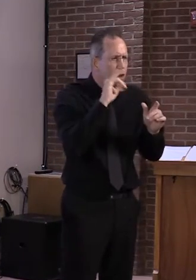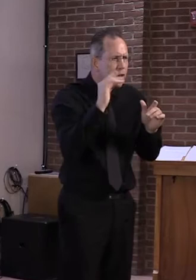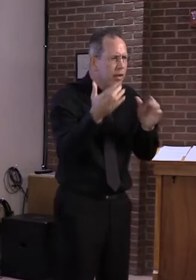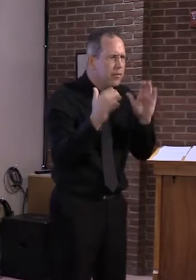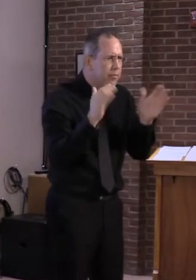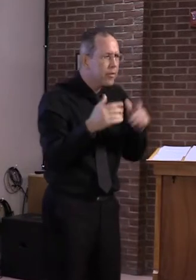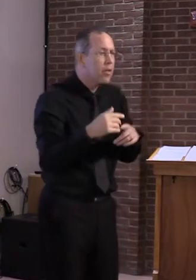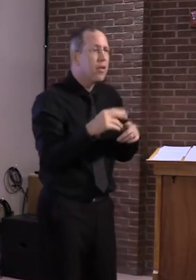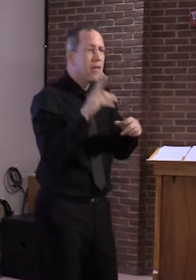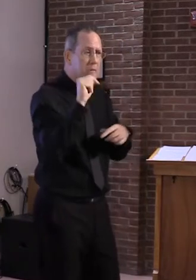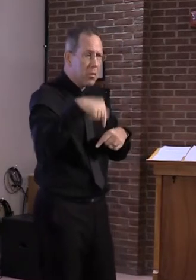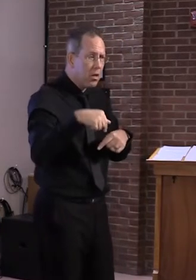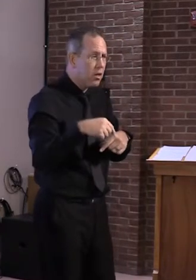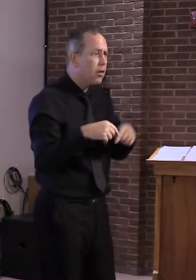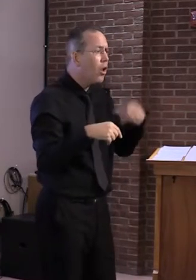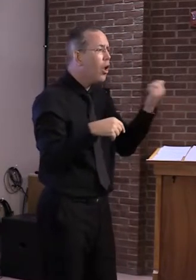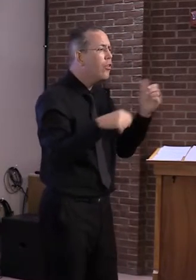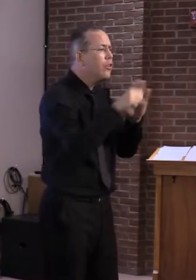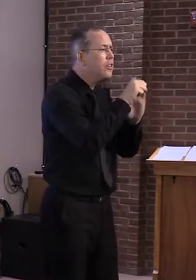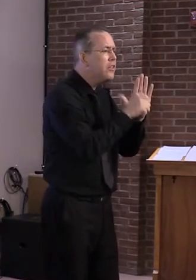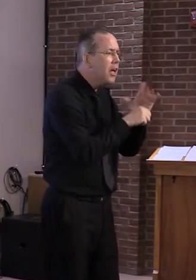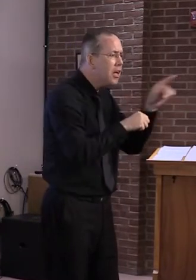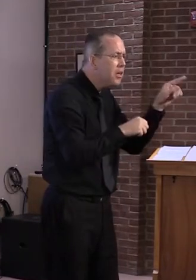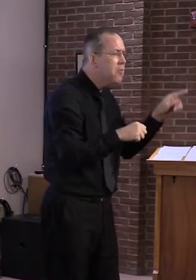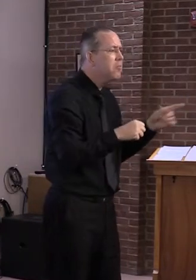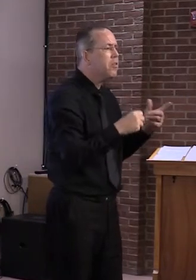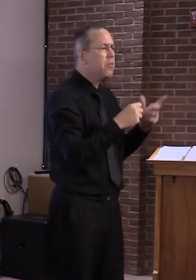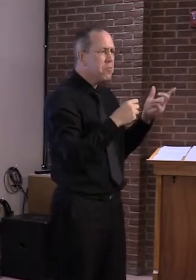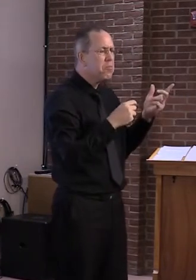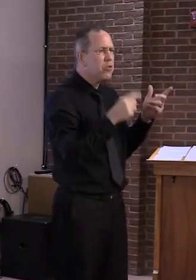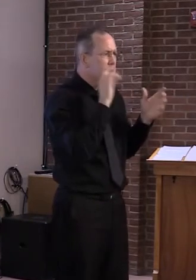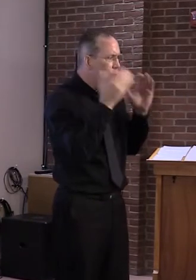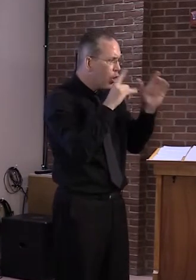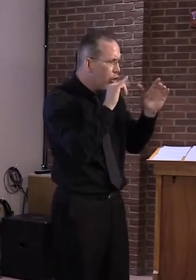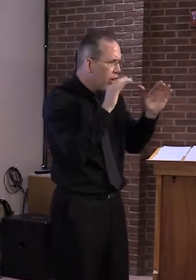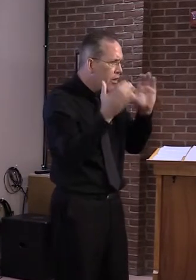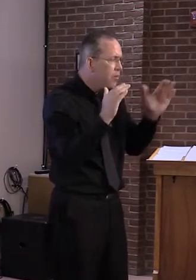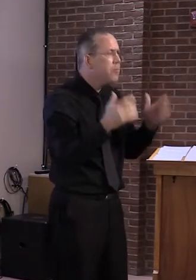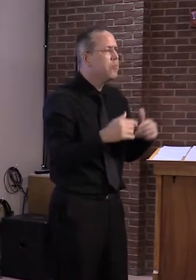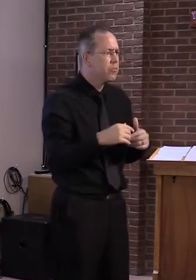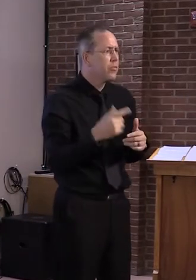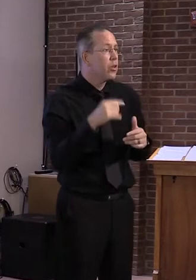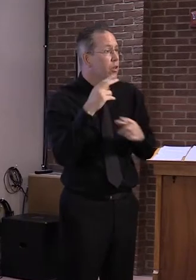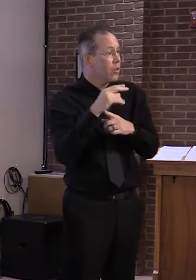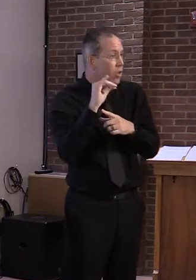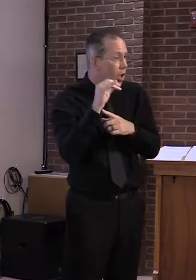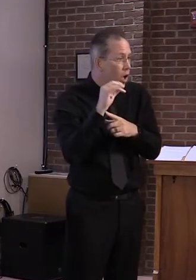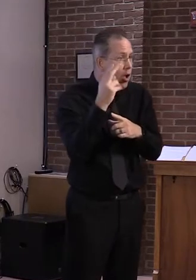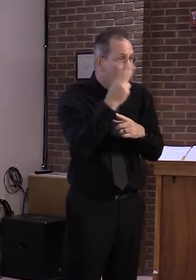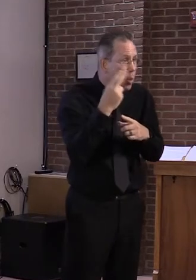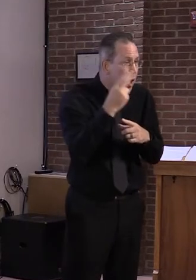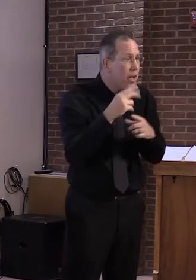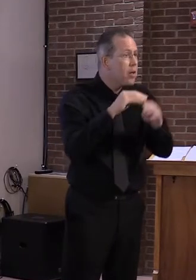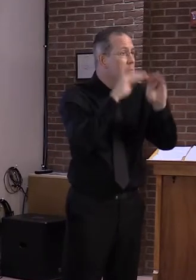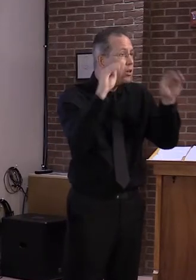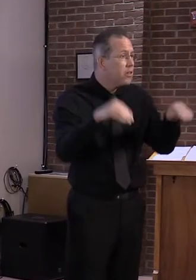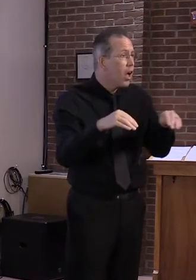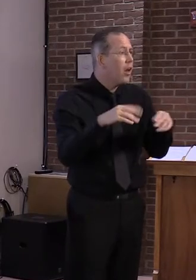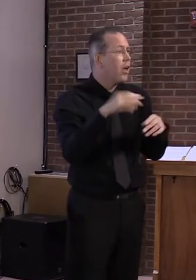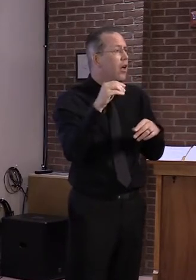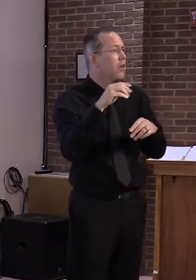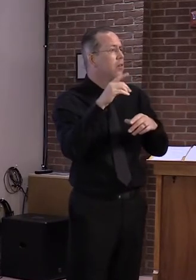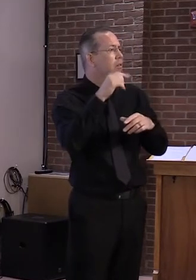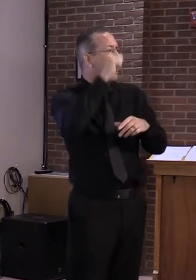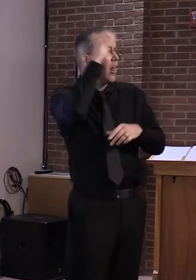similar disease growth in the past, mainly Hawaii, Montana, and Alaska. Back on May 15th,